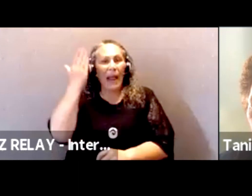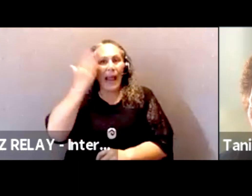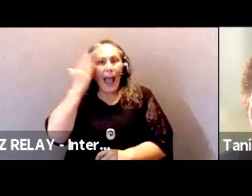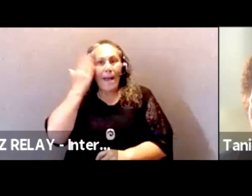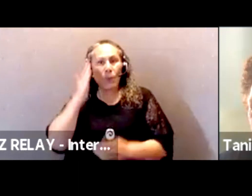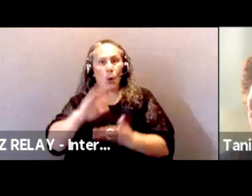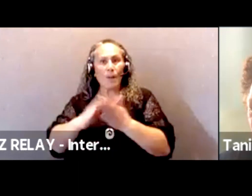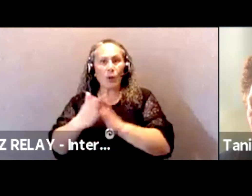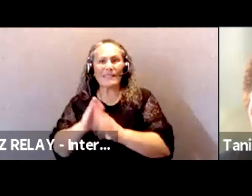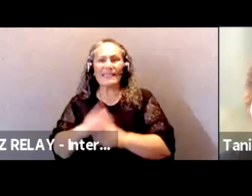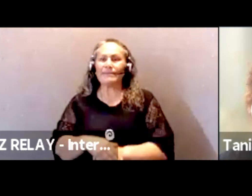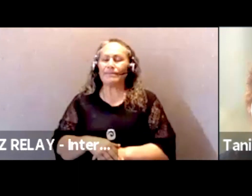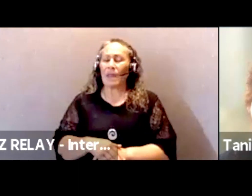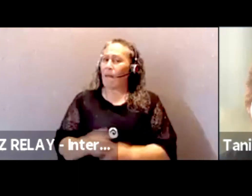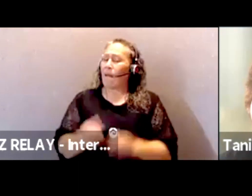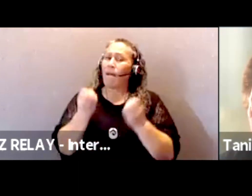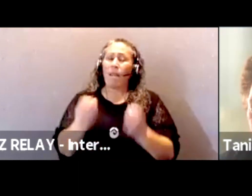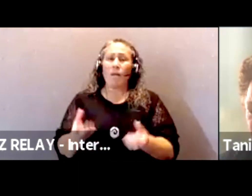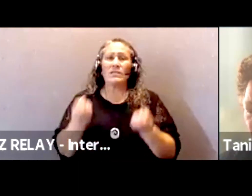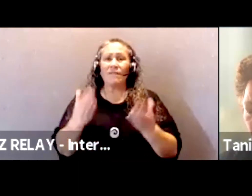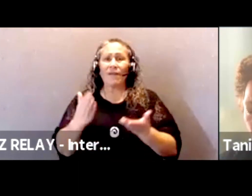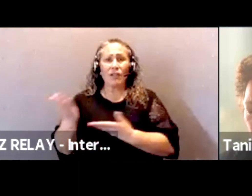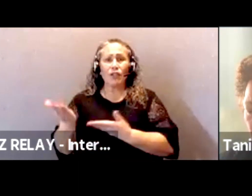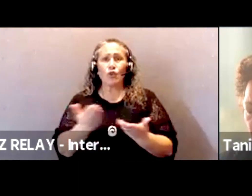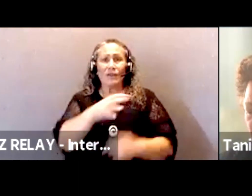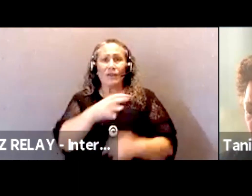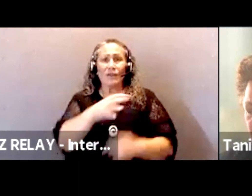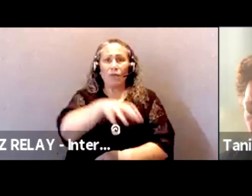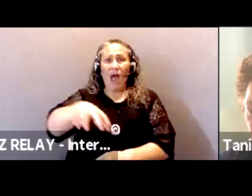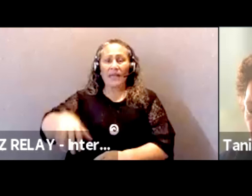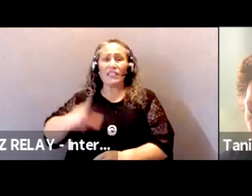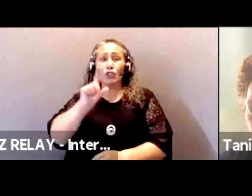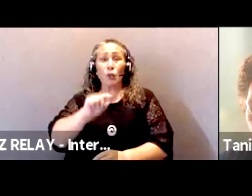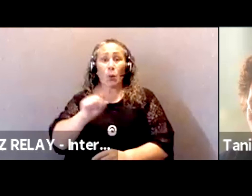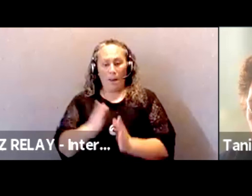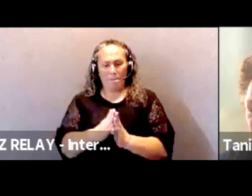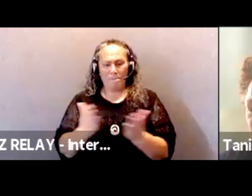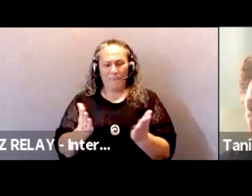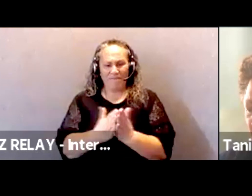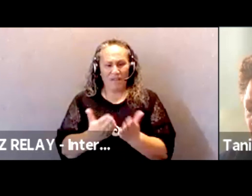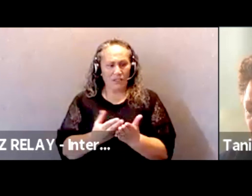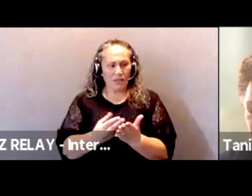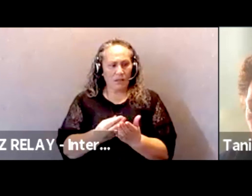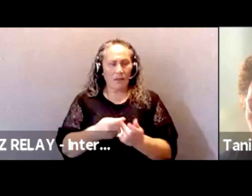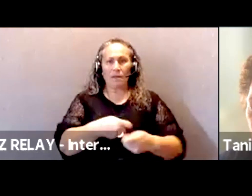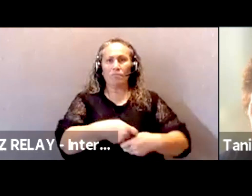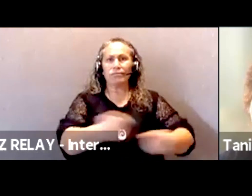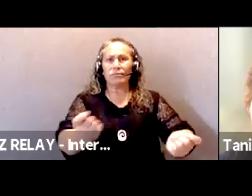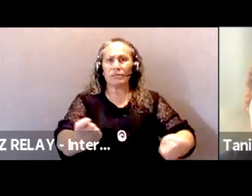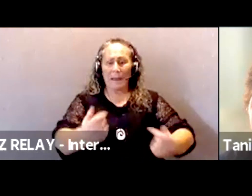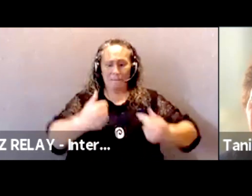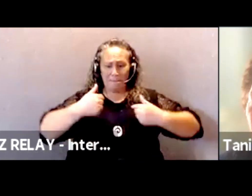service providers are doing pamphlet drops. This makes no sense to me as a